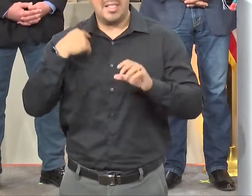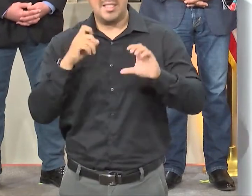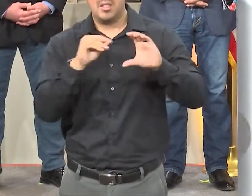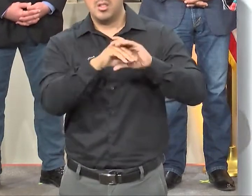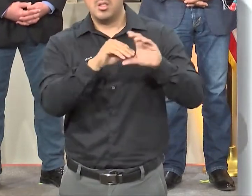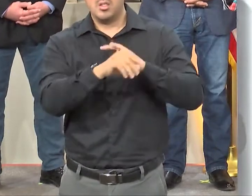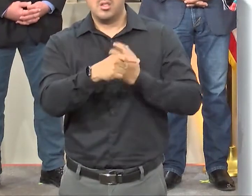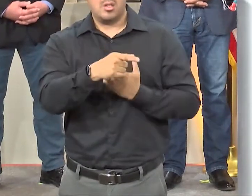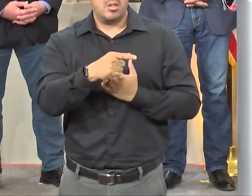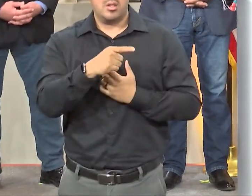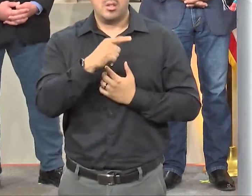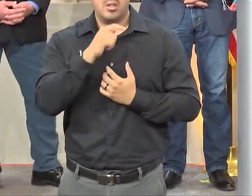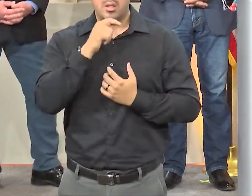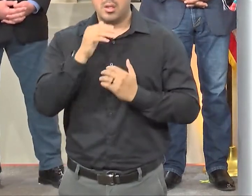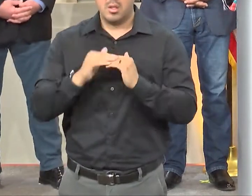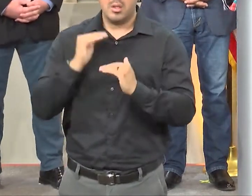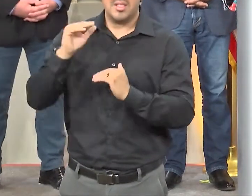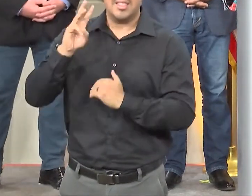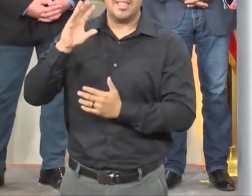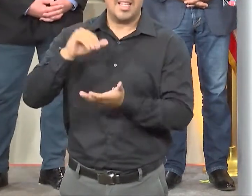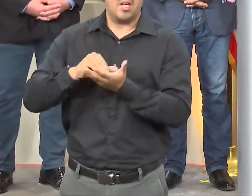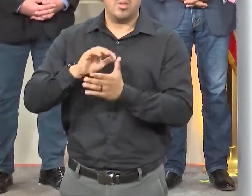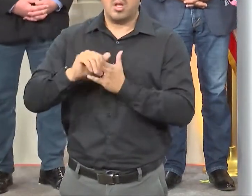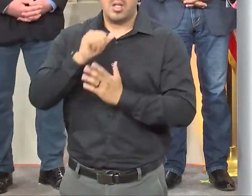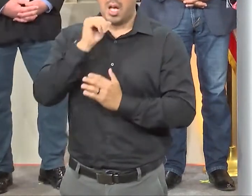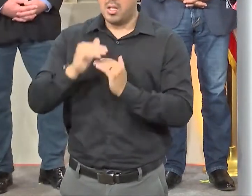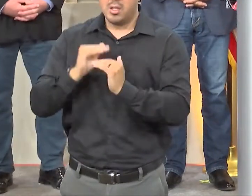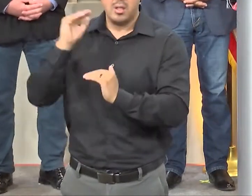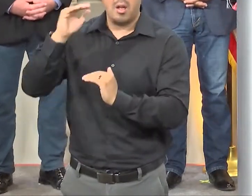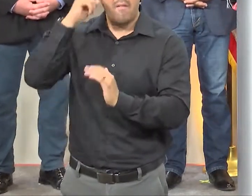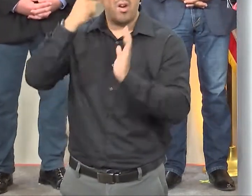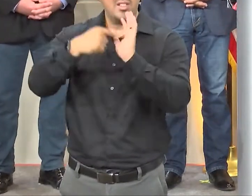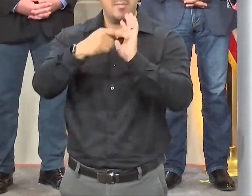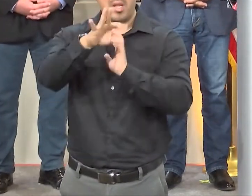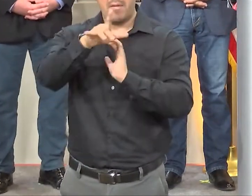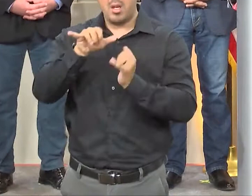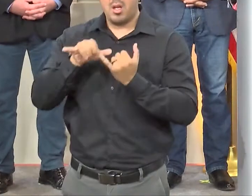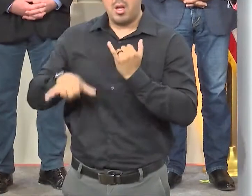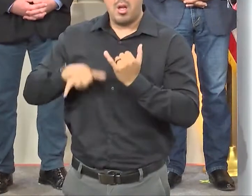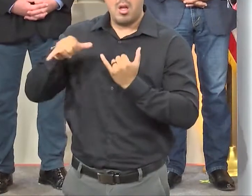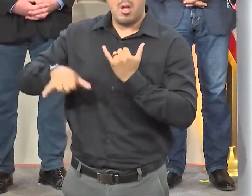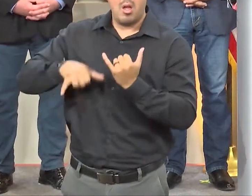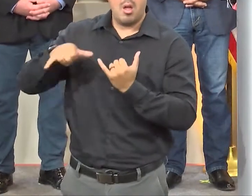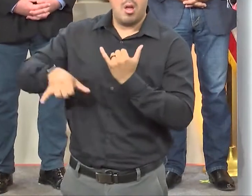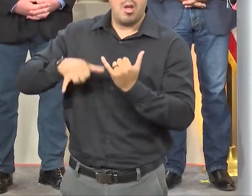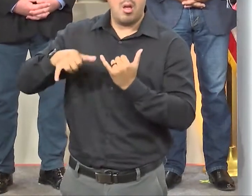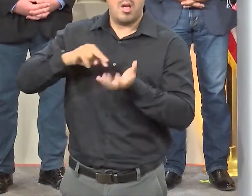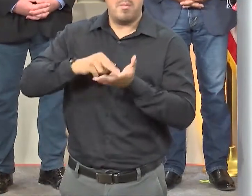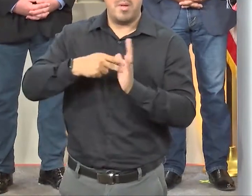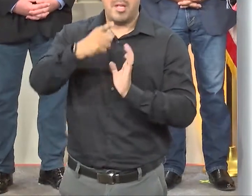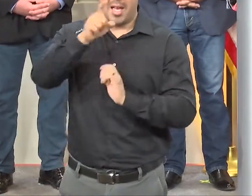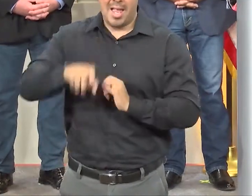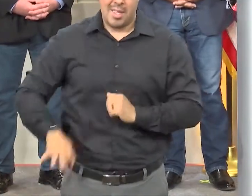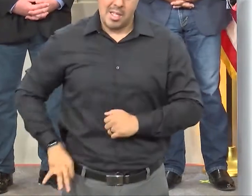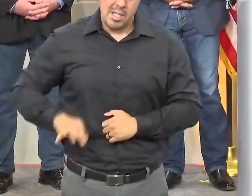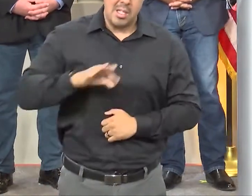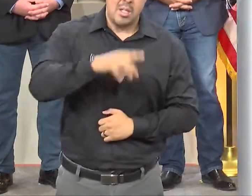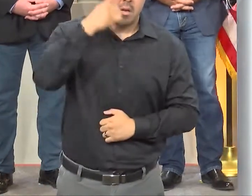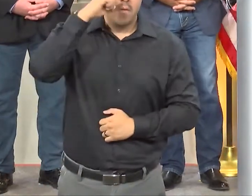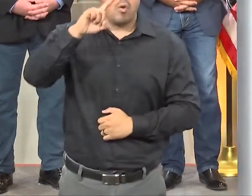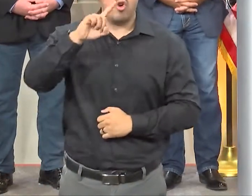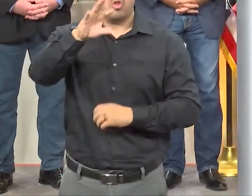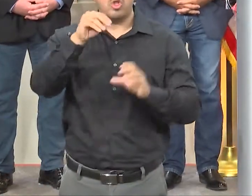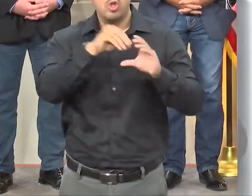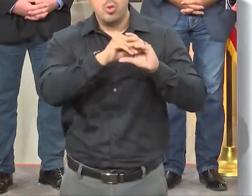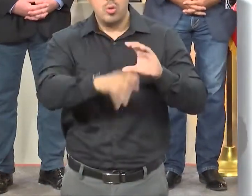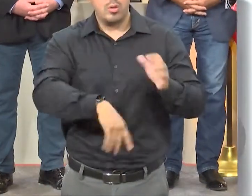does not exceed the $6,000, which means if you're there longer, you have to pay for your storage. You have to pay